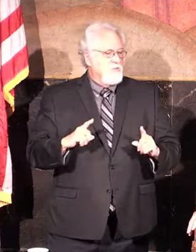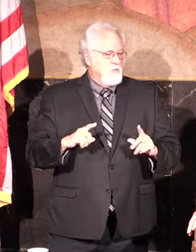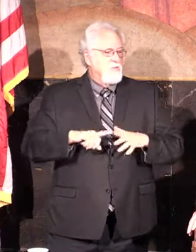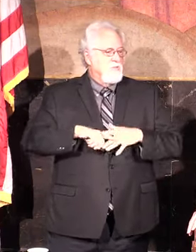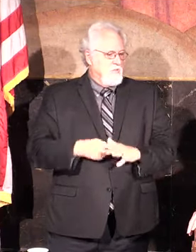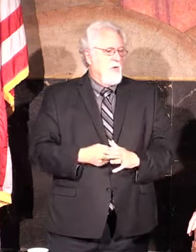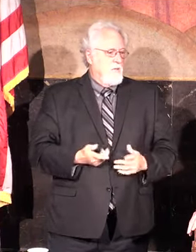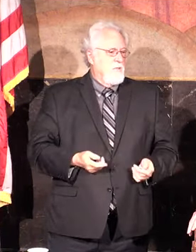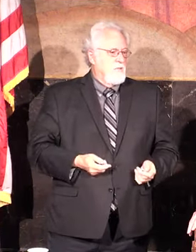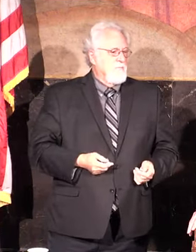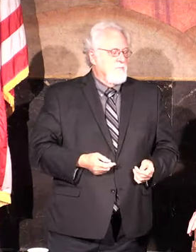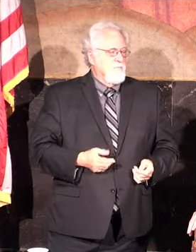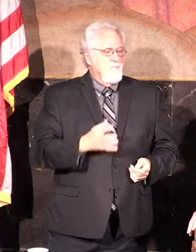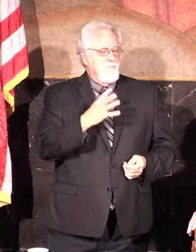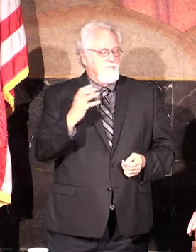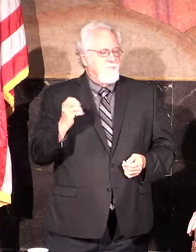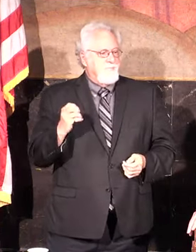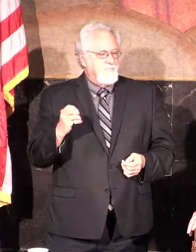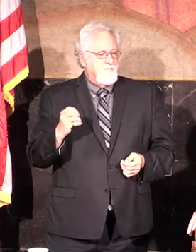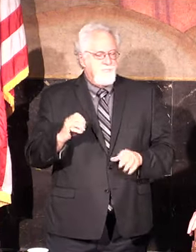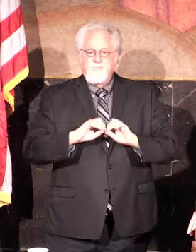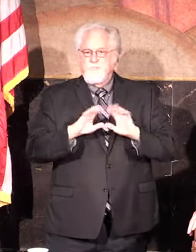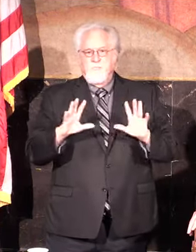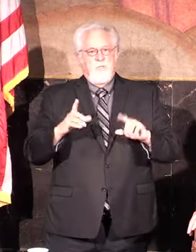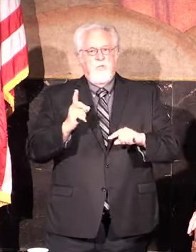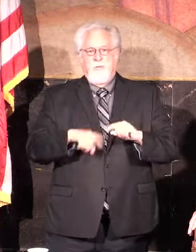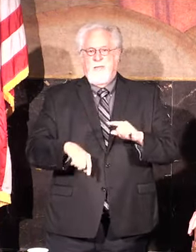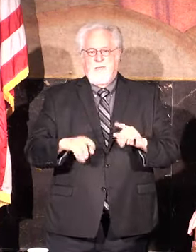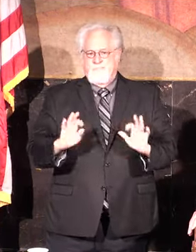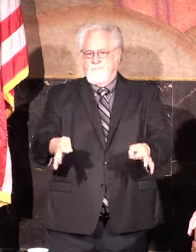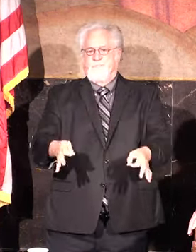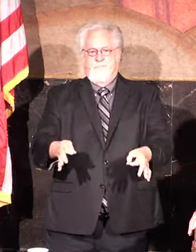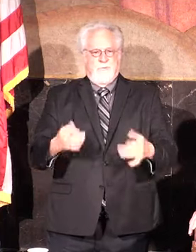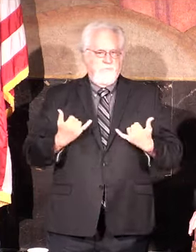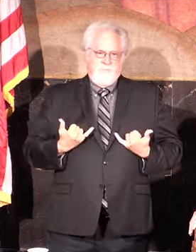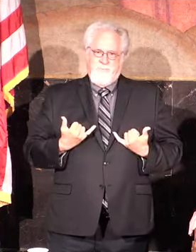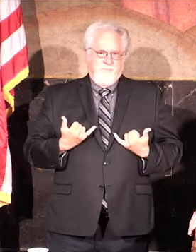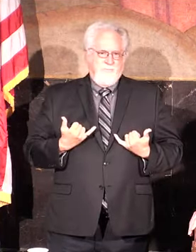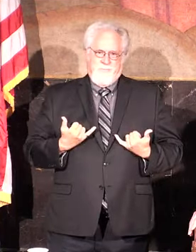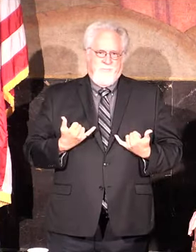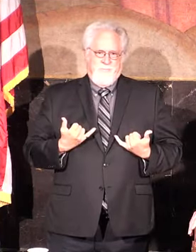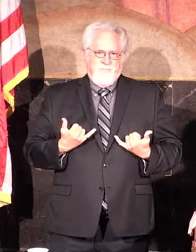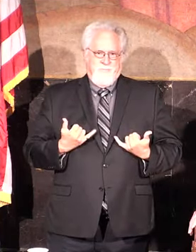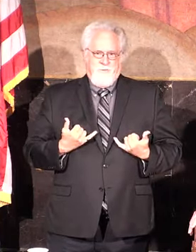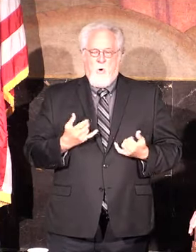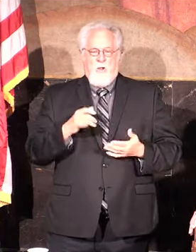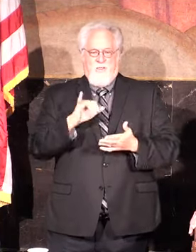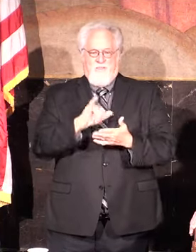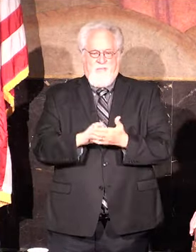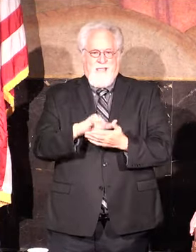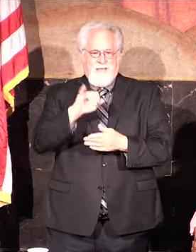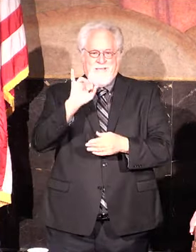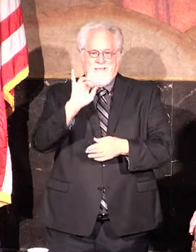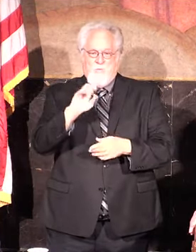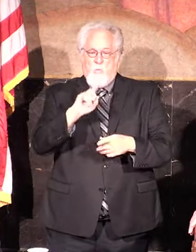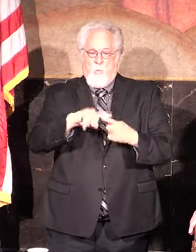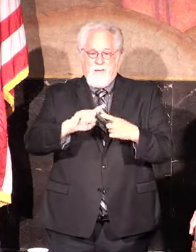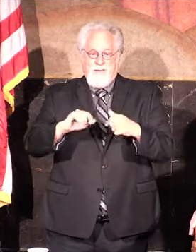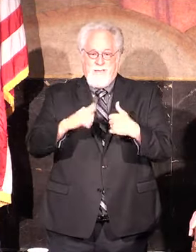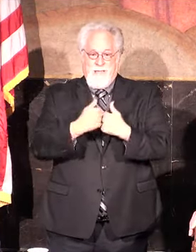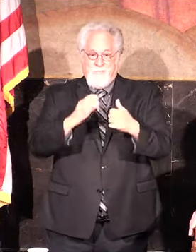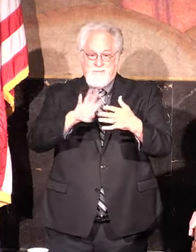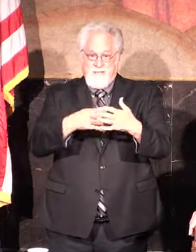started. And obviously, you can't make the decision the day of the game. But one of the things that we're going to have to